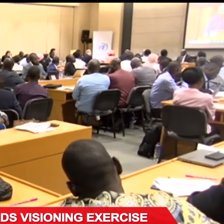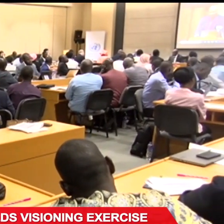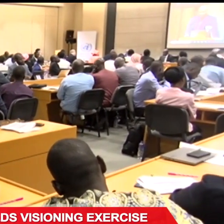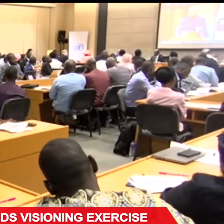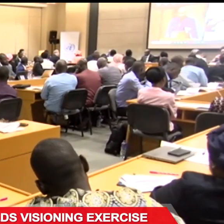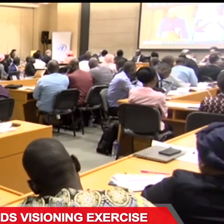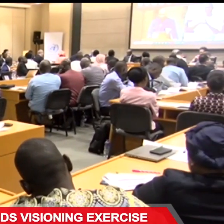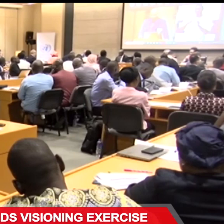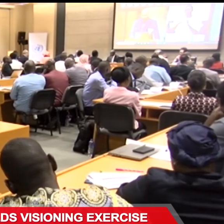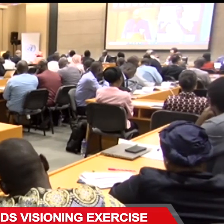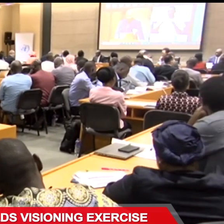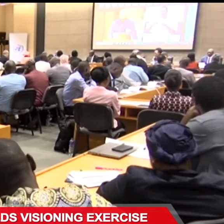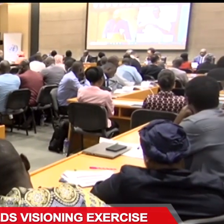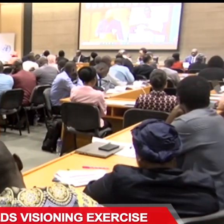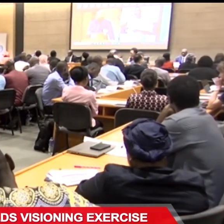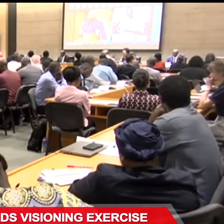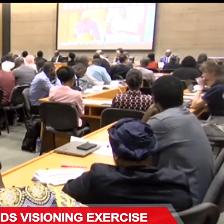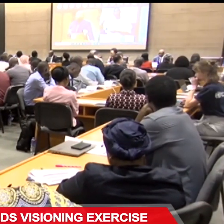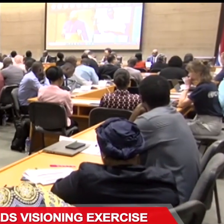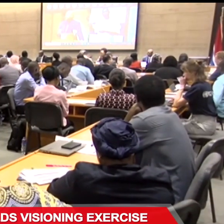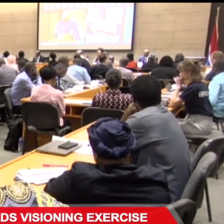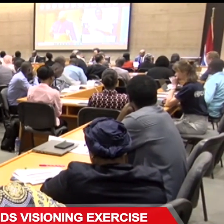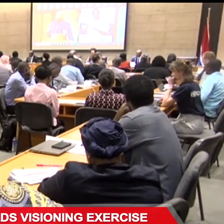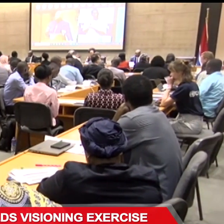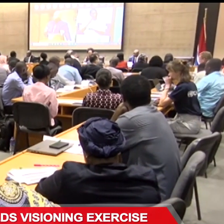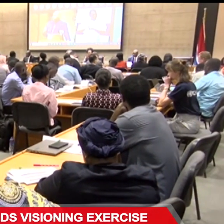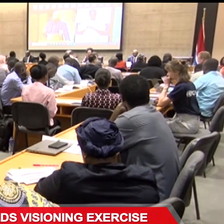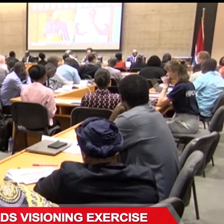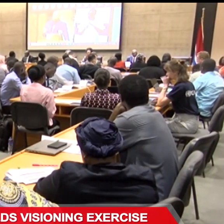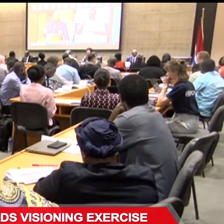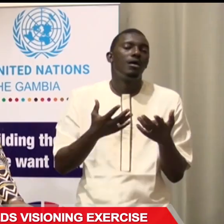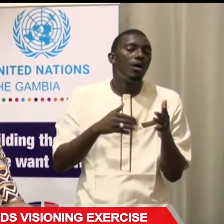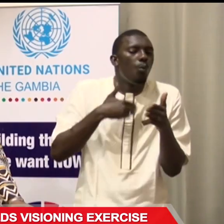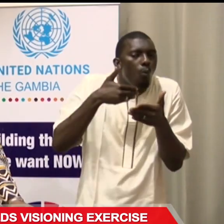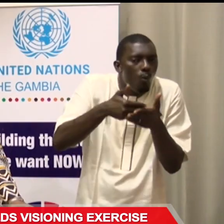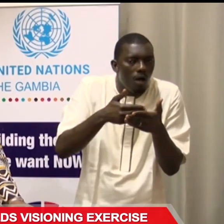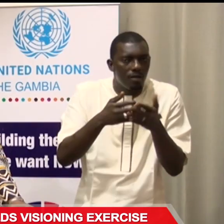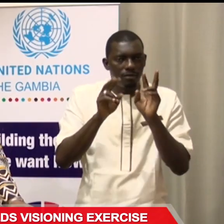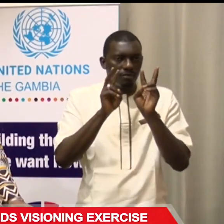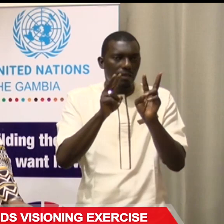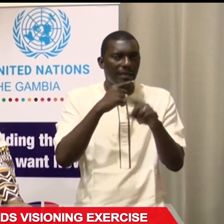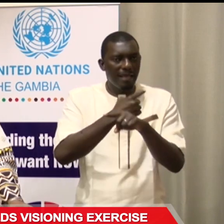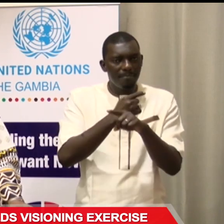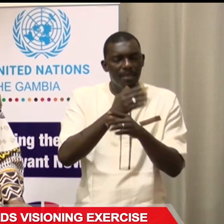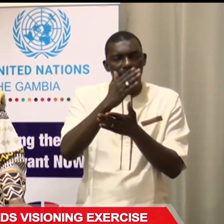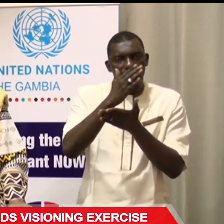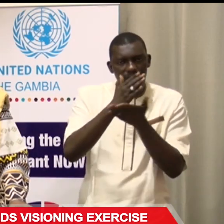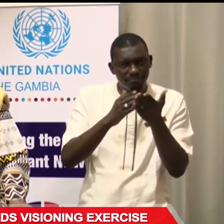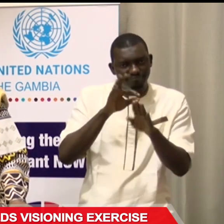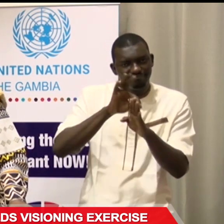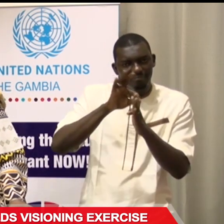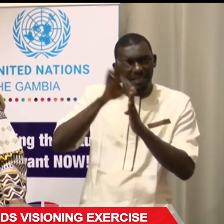will serve as a basis for UN support to the government towards realizing the Gambia's medium-term